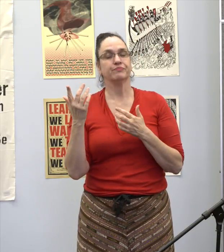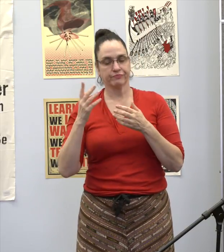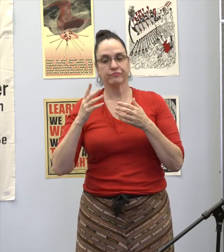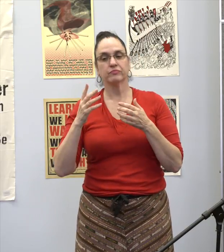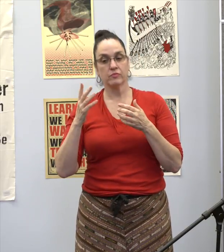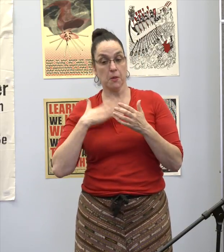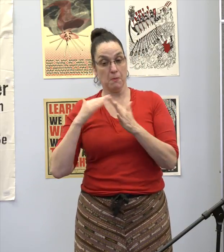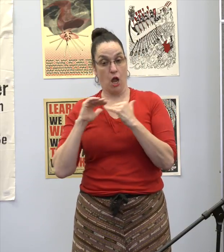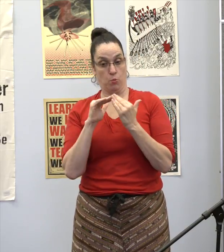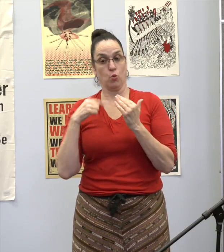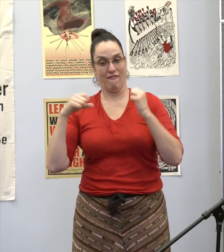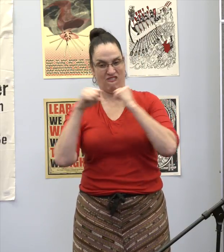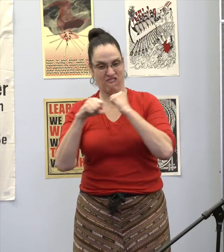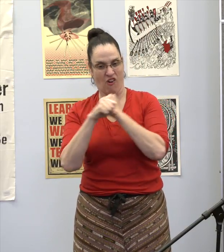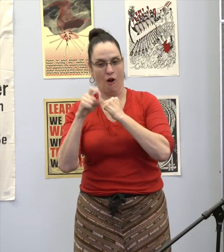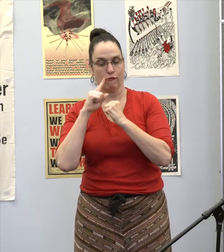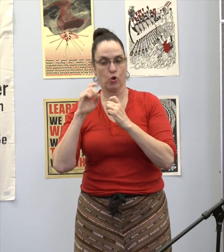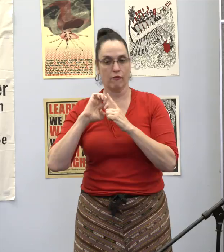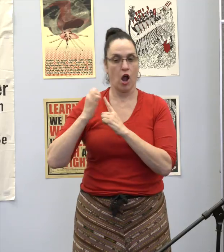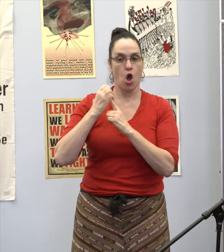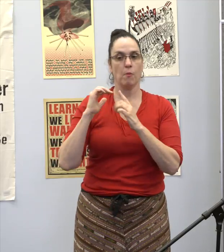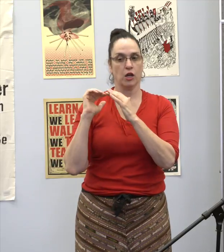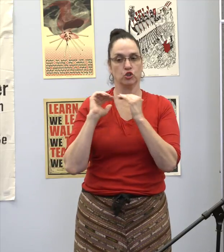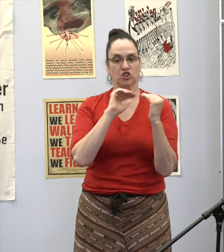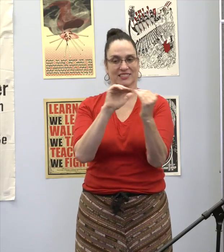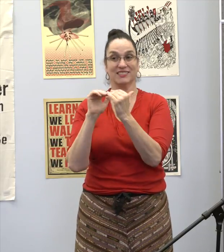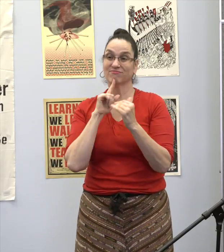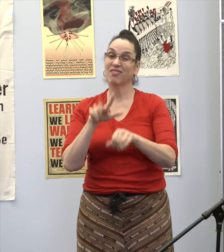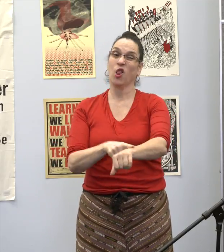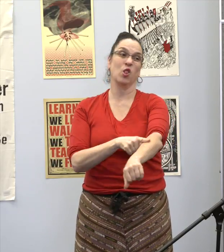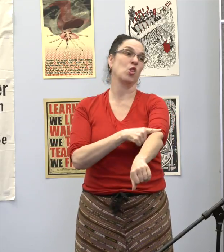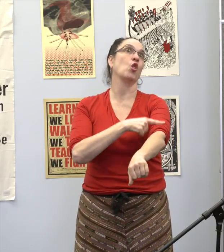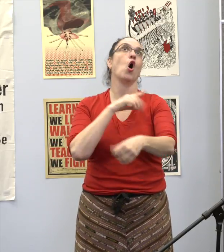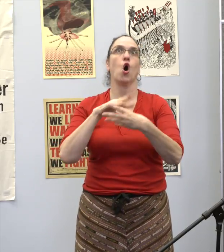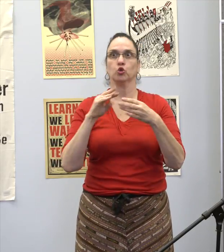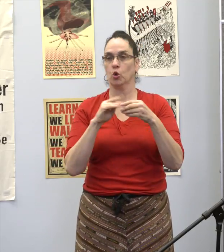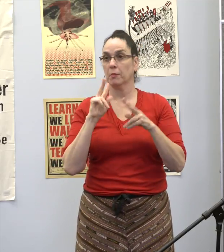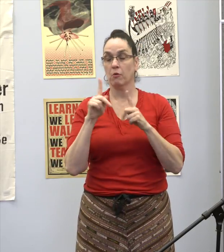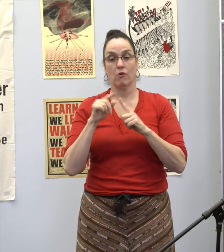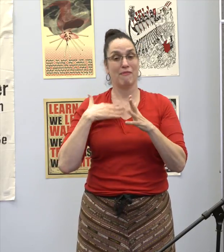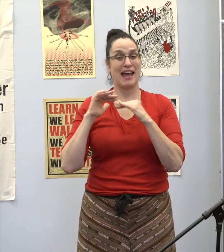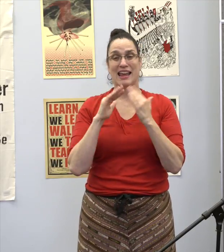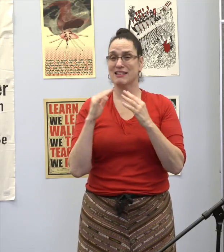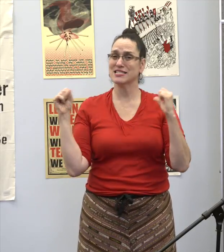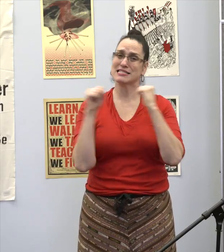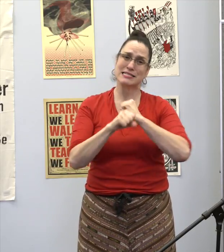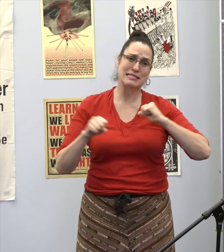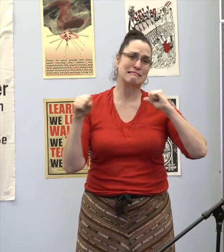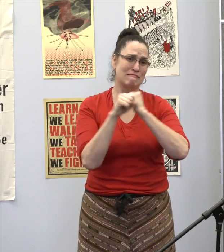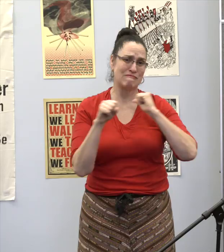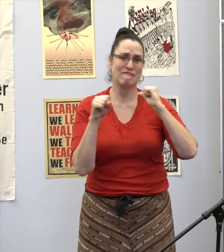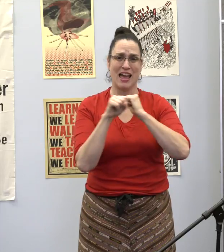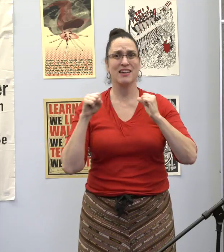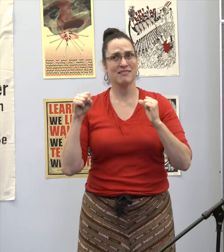justice is a very long one. And that's a saying that, like, people in my neighborhood have been fighting for our right to breathe